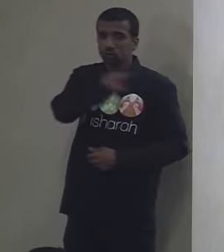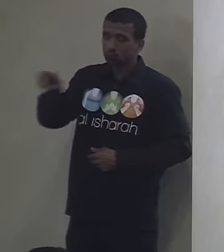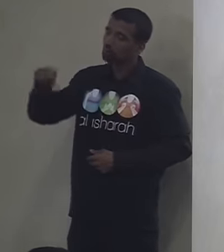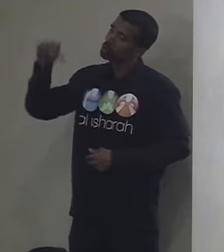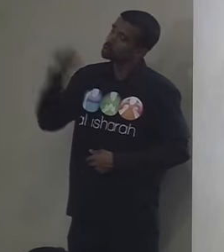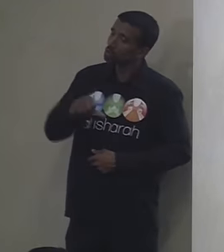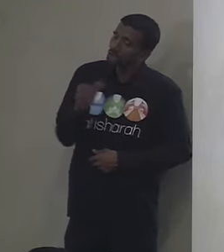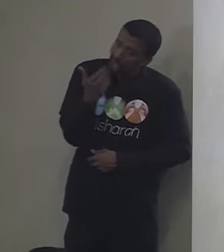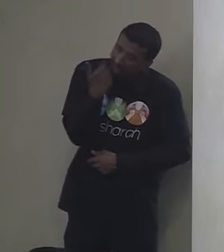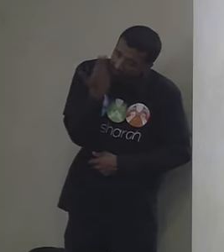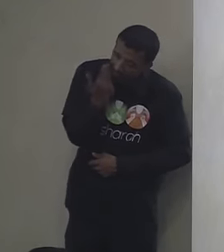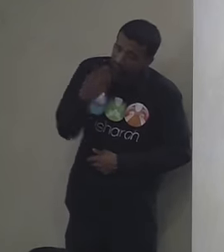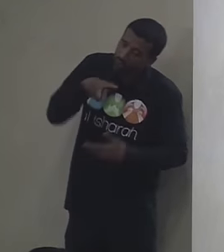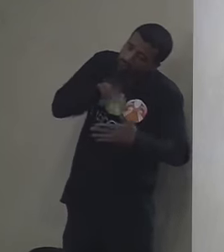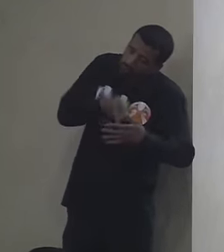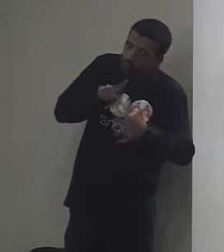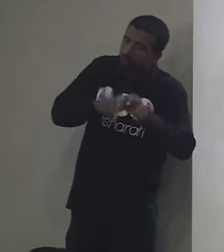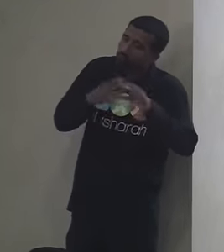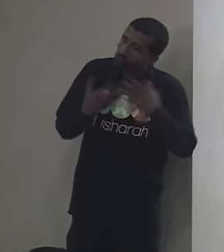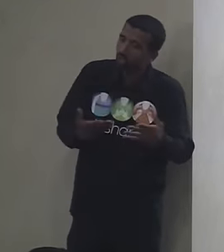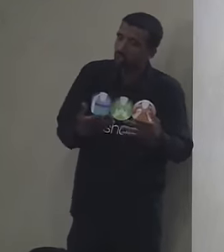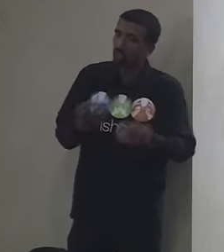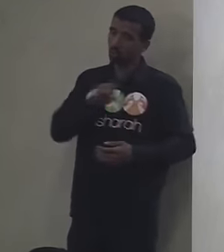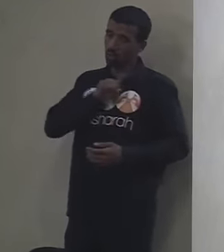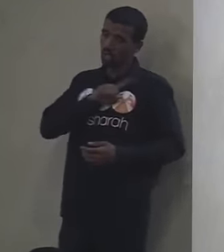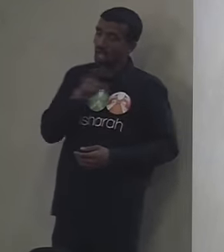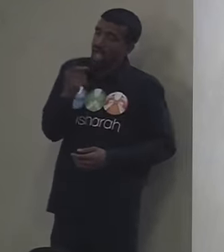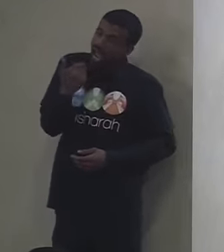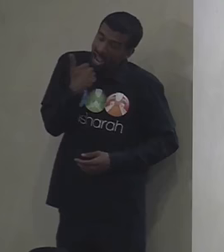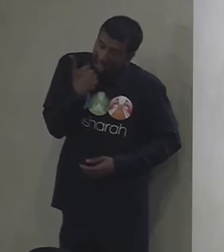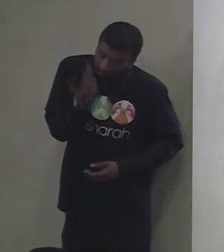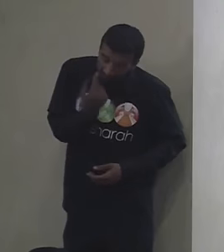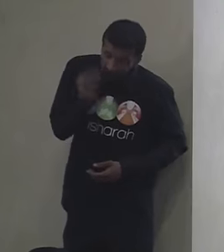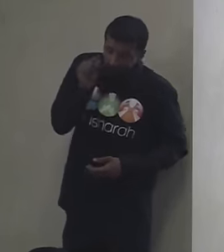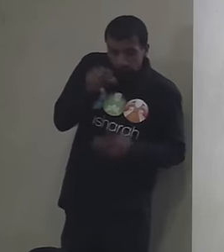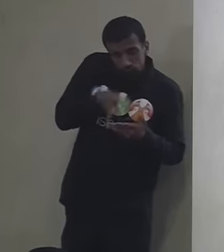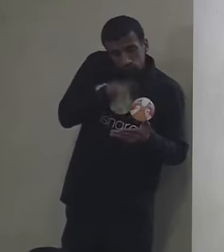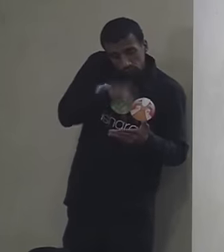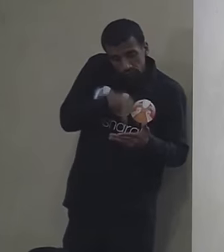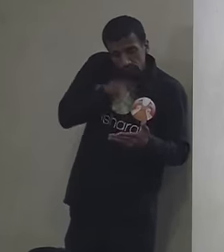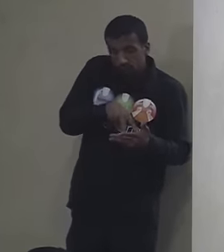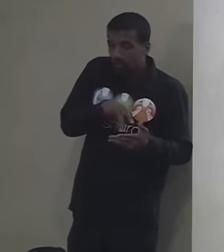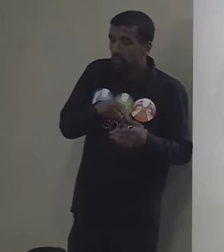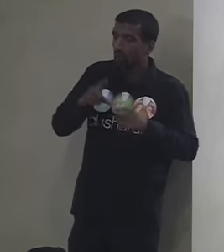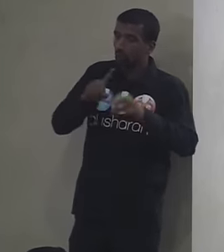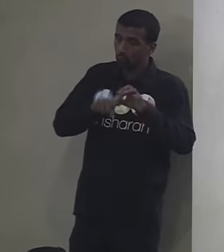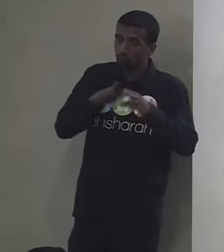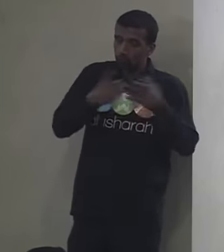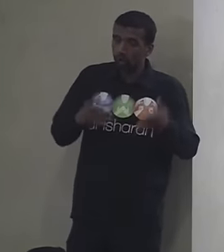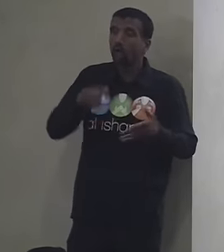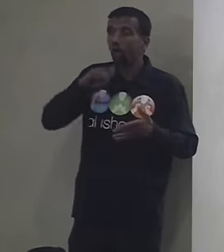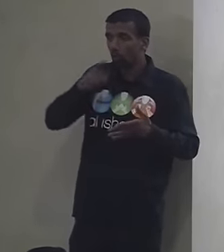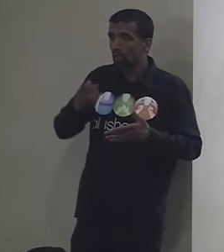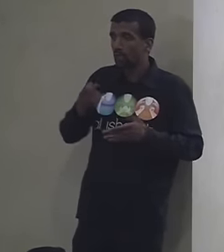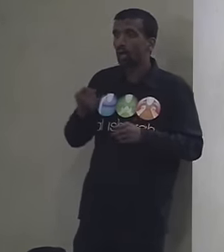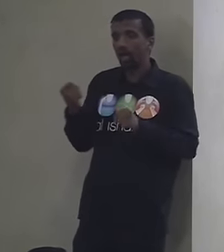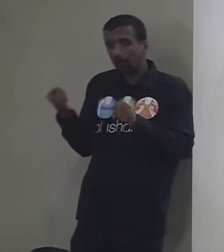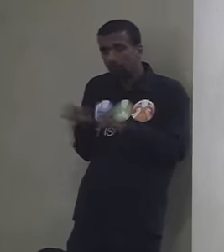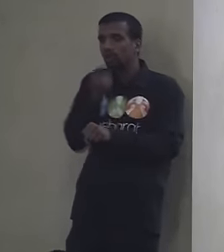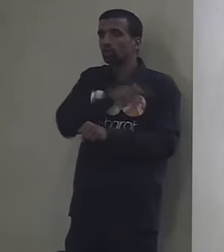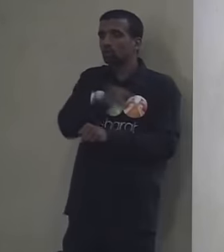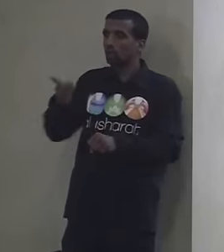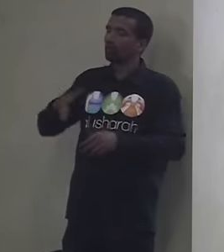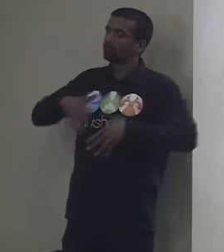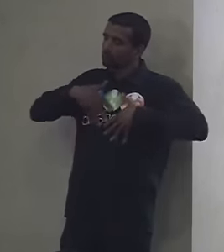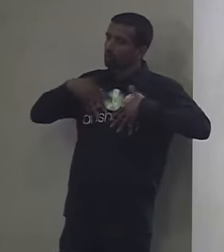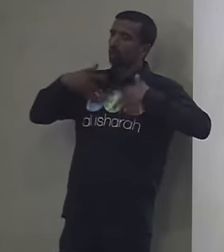give you strength. It'll give you ilmul yaqeen. It'll give you that conviction. How will it do that? You know, alhamdulillah, the